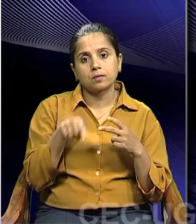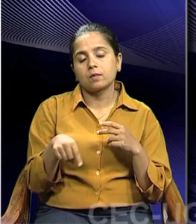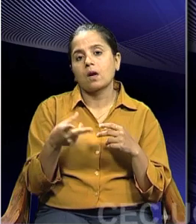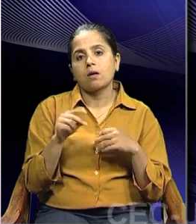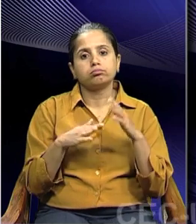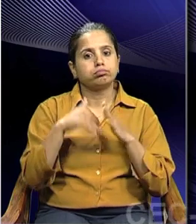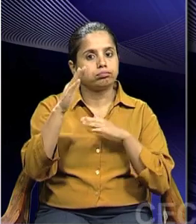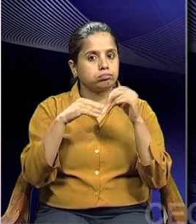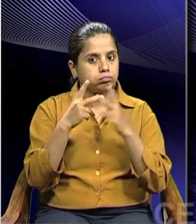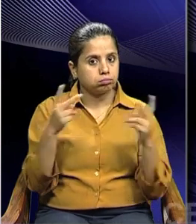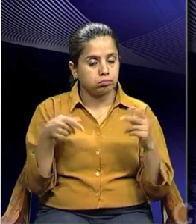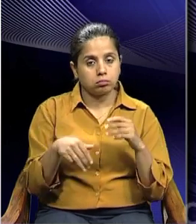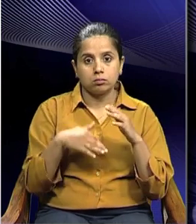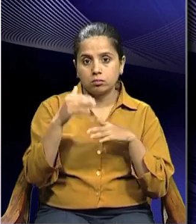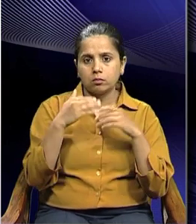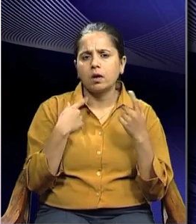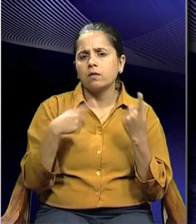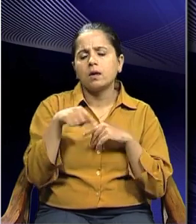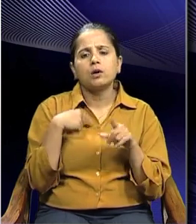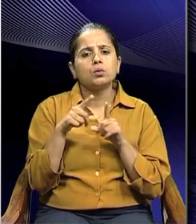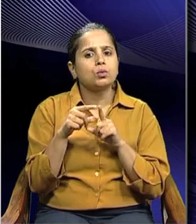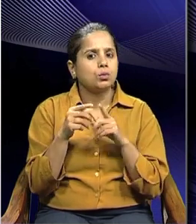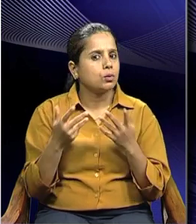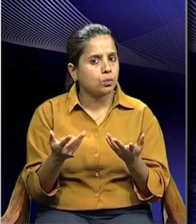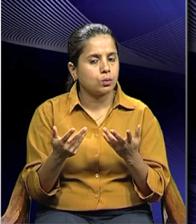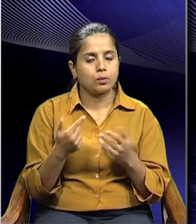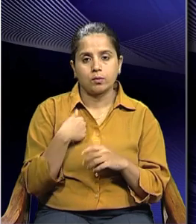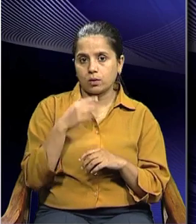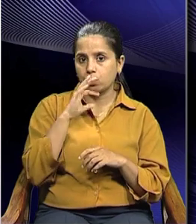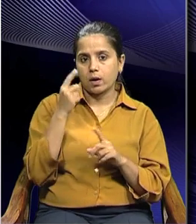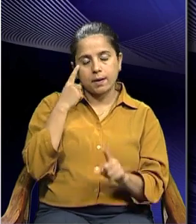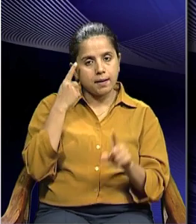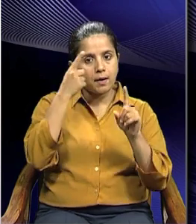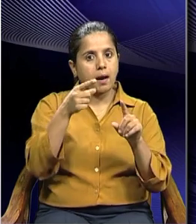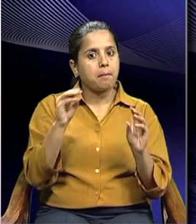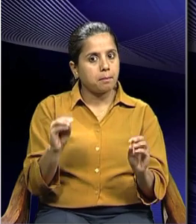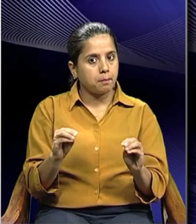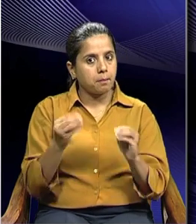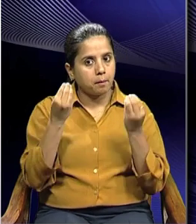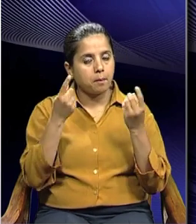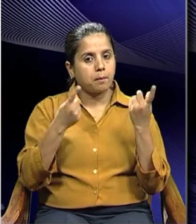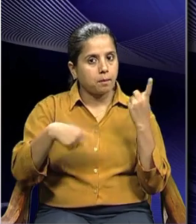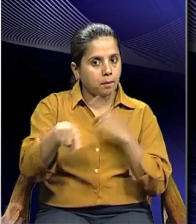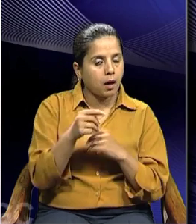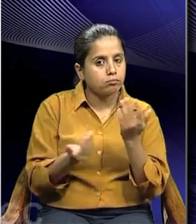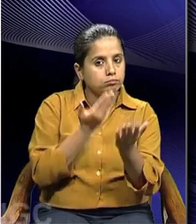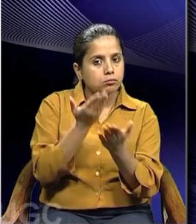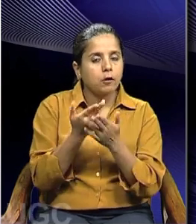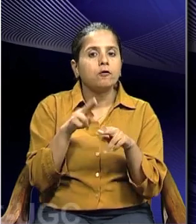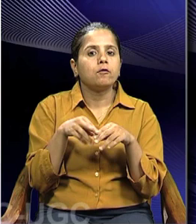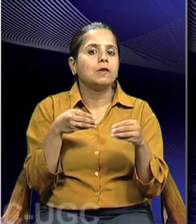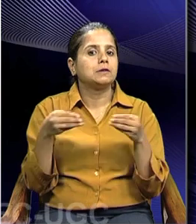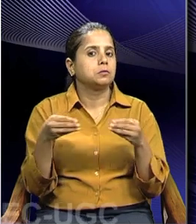restructuring. In restructuring, what we do, we actually aim to improve effectiveness by offering